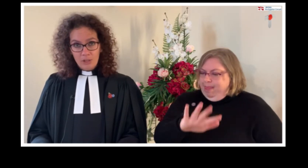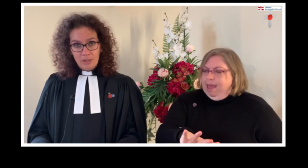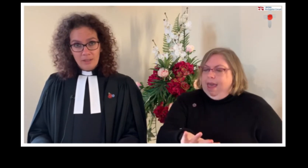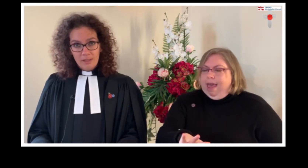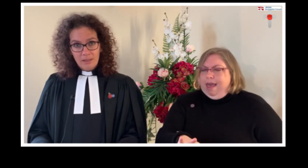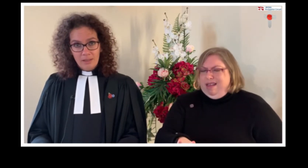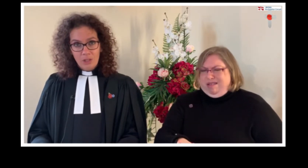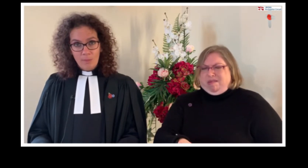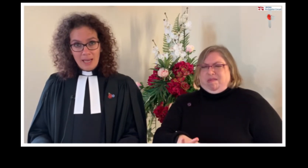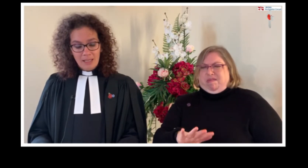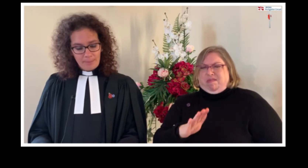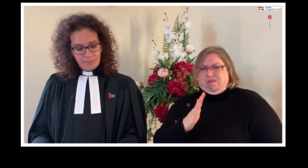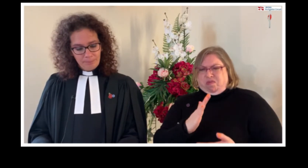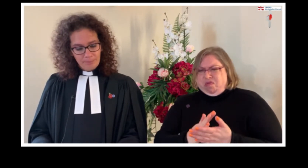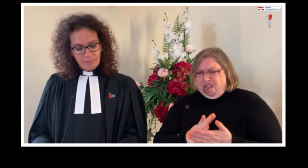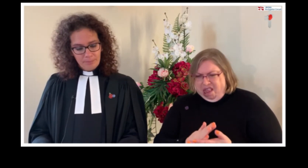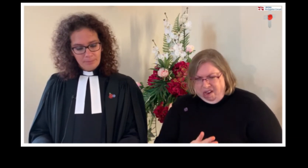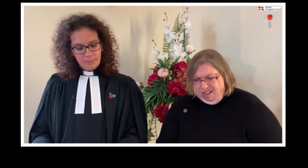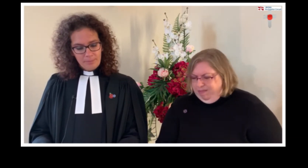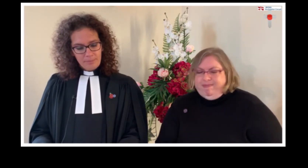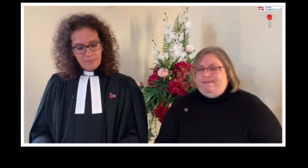Frontline soldiers knew better.